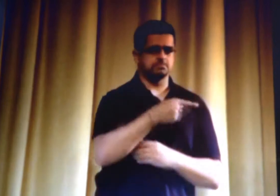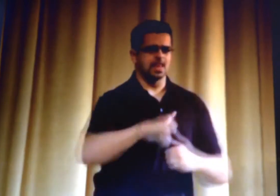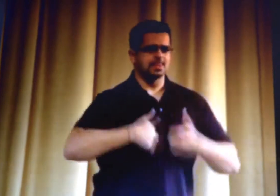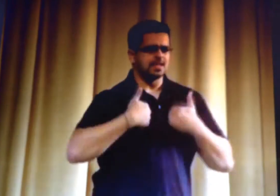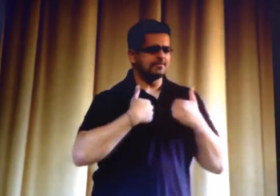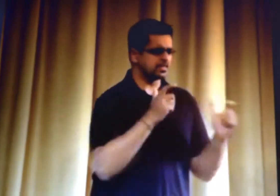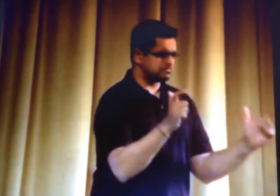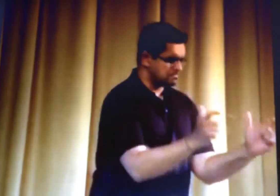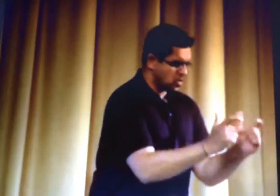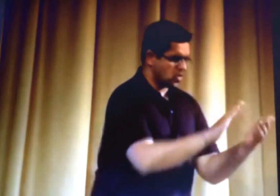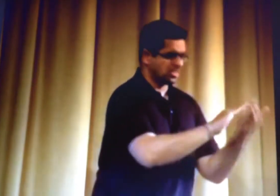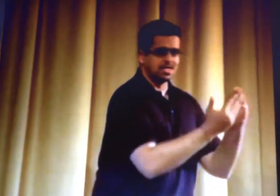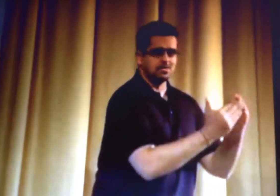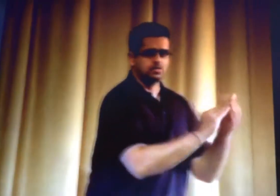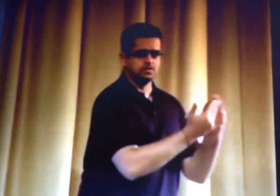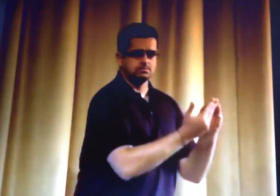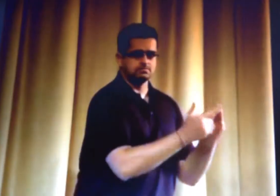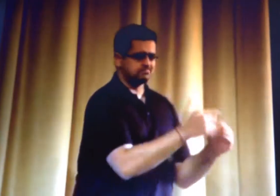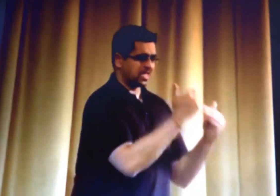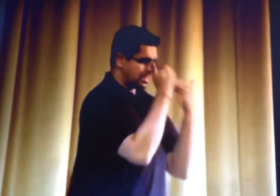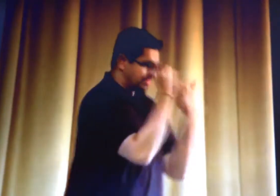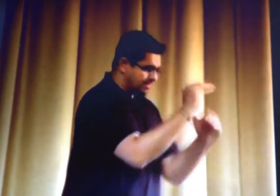There was an Indian boy who lived in a really small country.